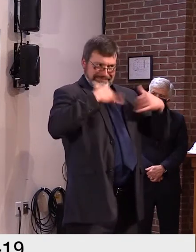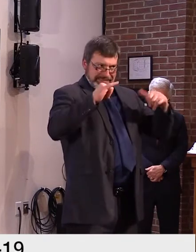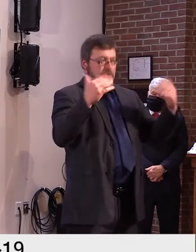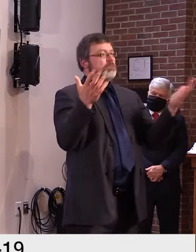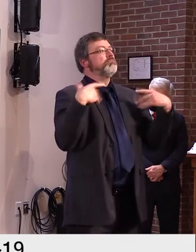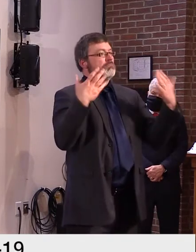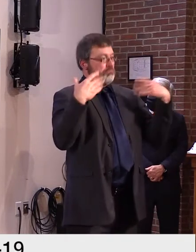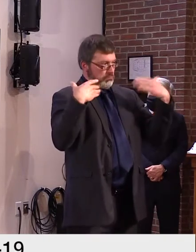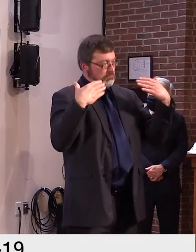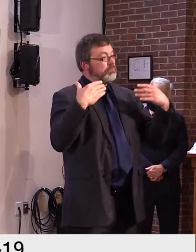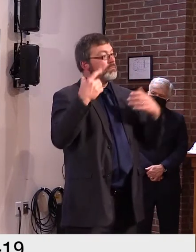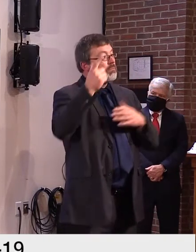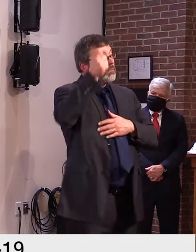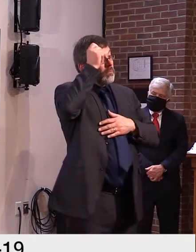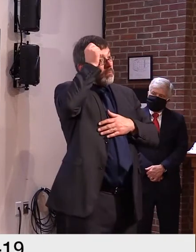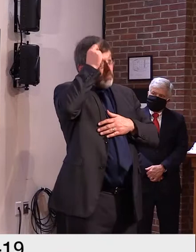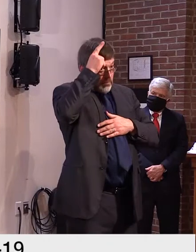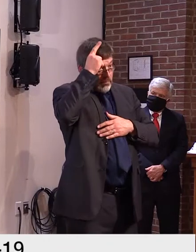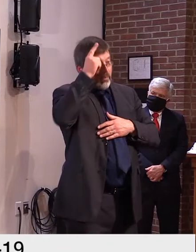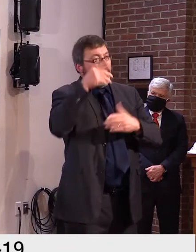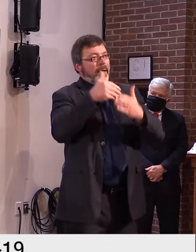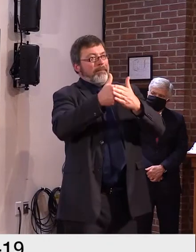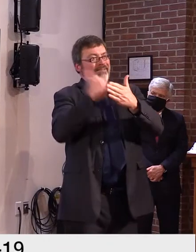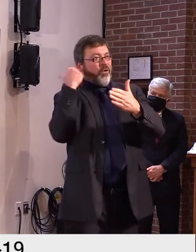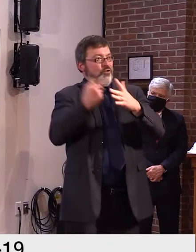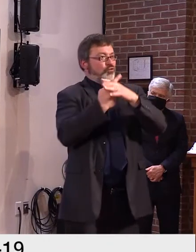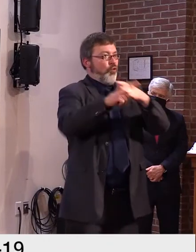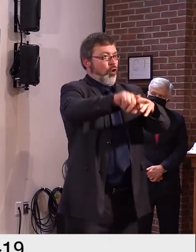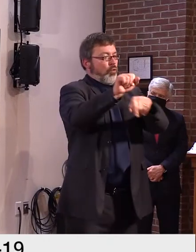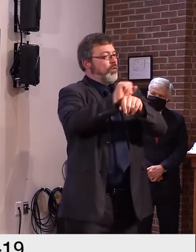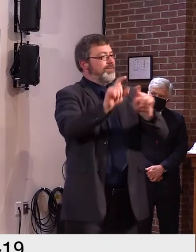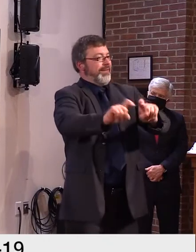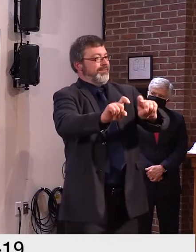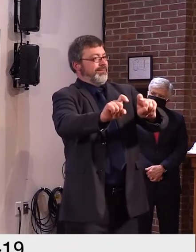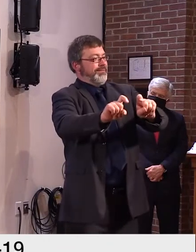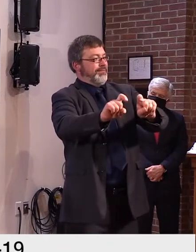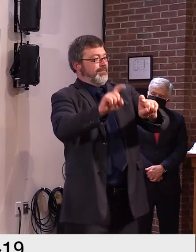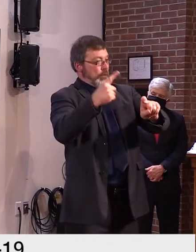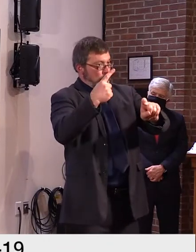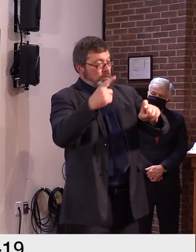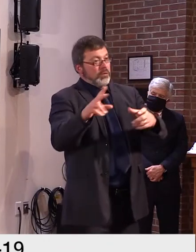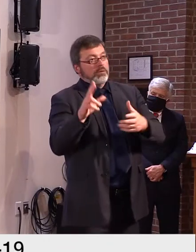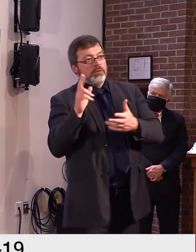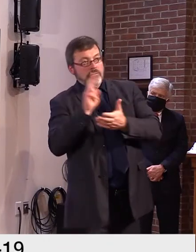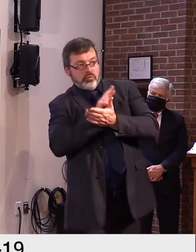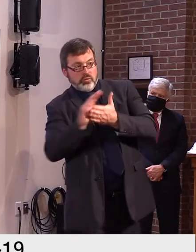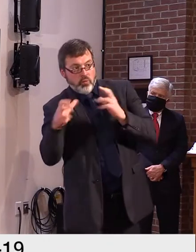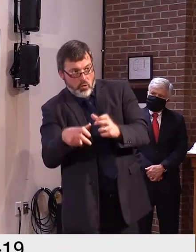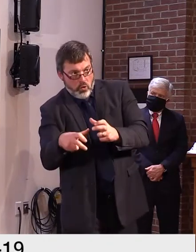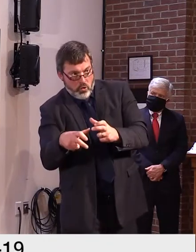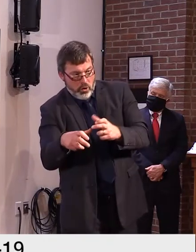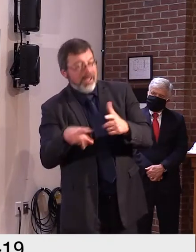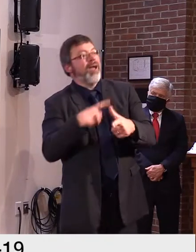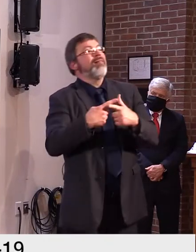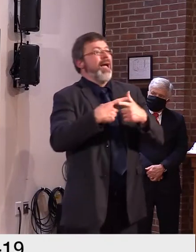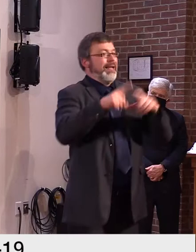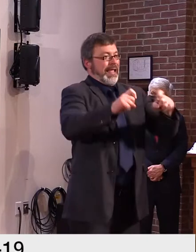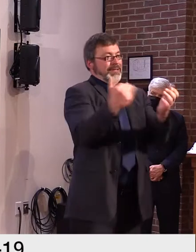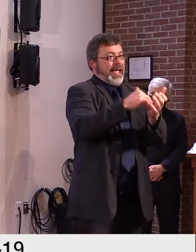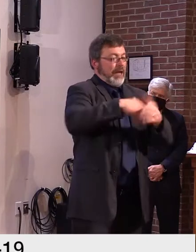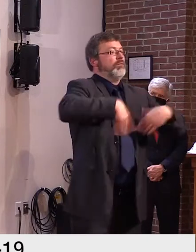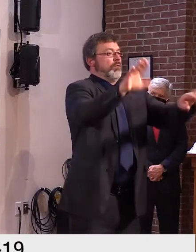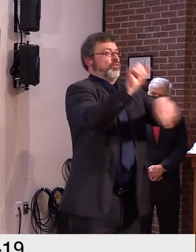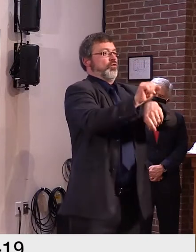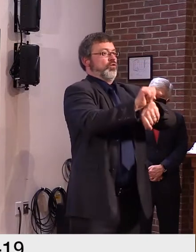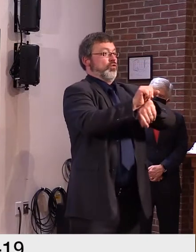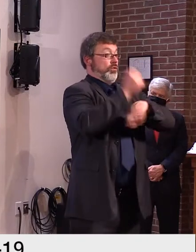workers. Just to be as totally protective as they can be. But as I said, the data